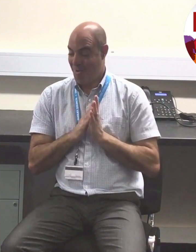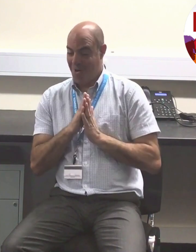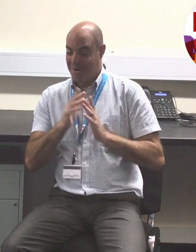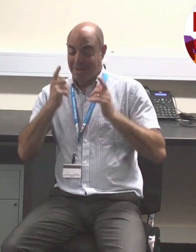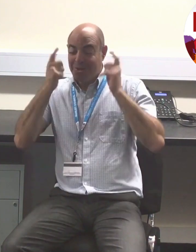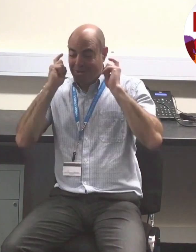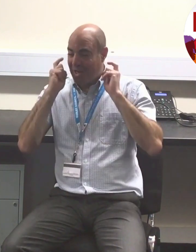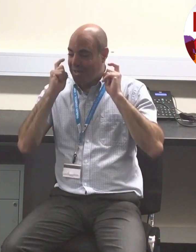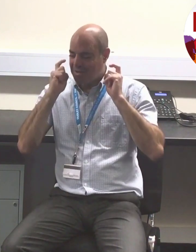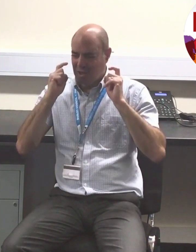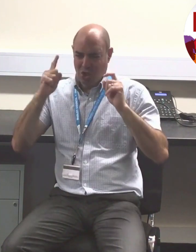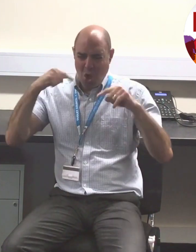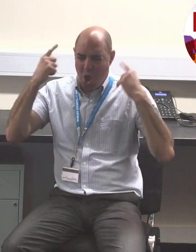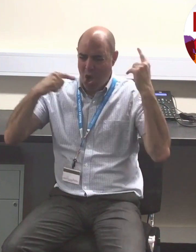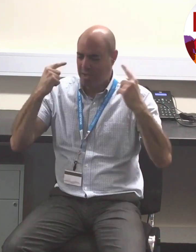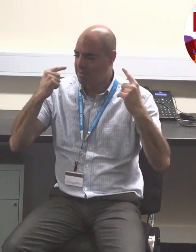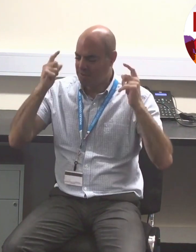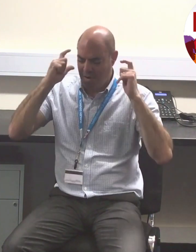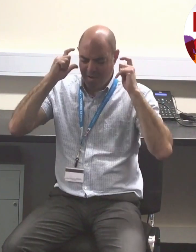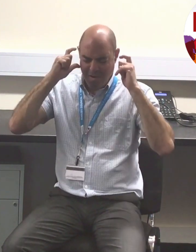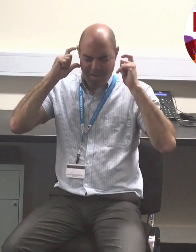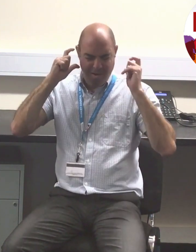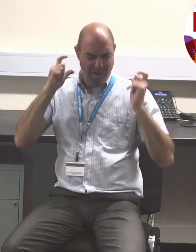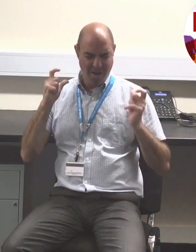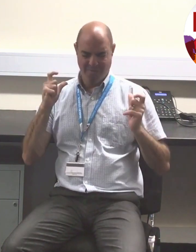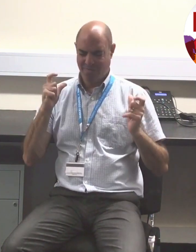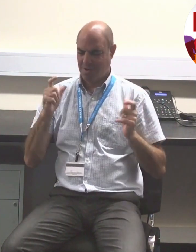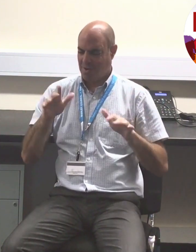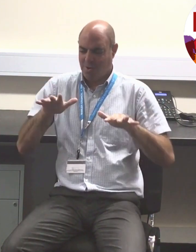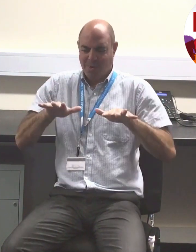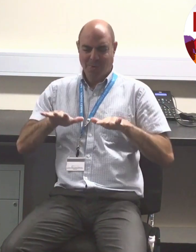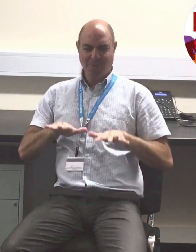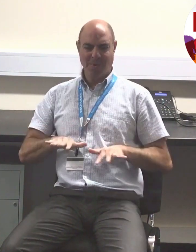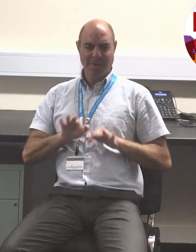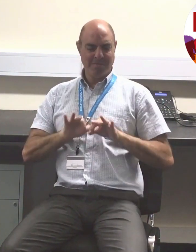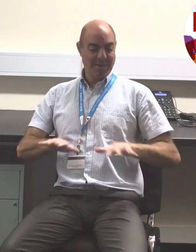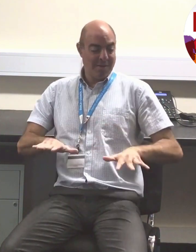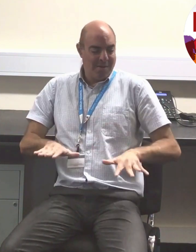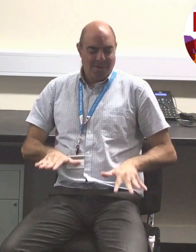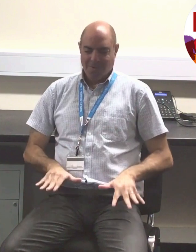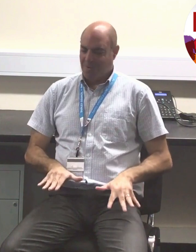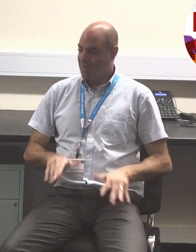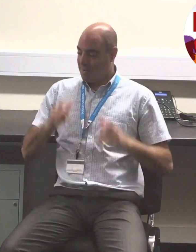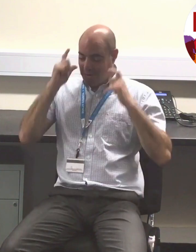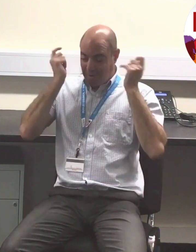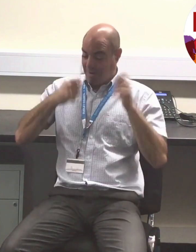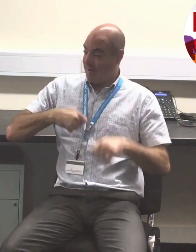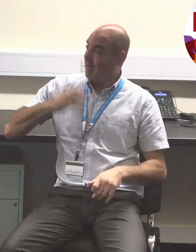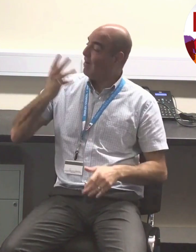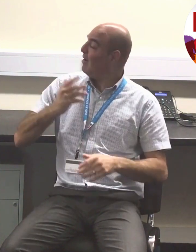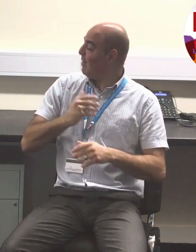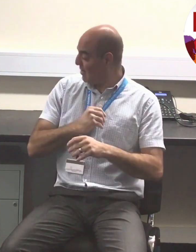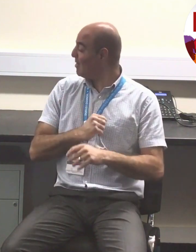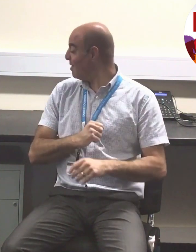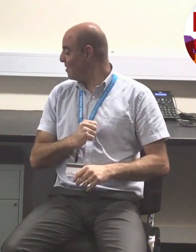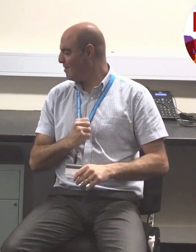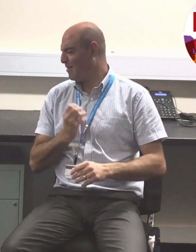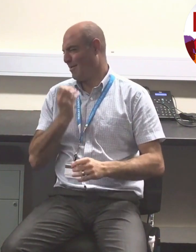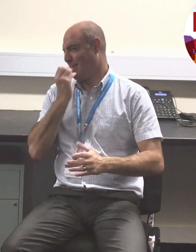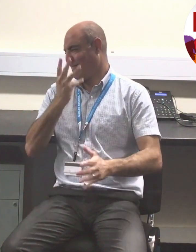when I've got my hearing aids and there's noise in the background, when I take it off, the peace that I enjoy from that. Sometimes I just want to throw them